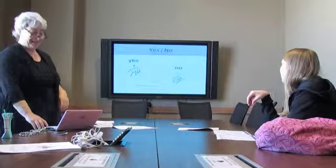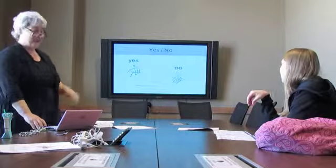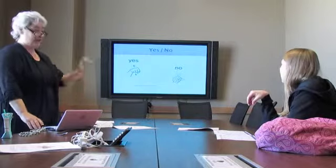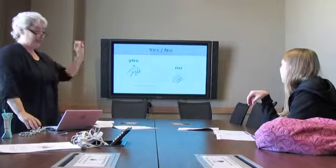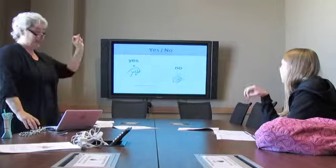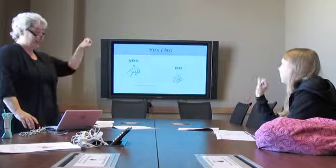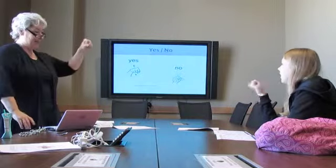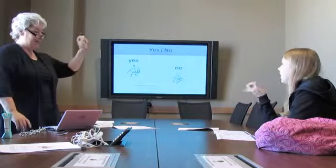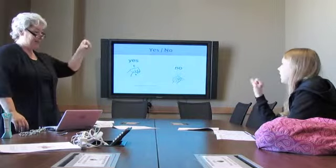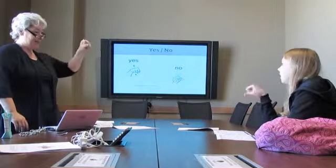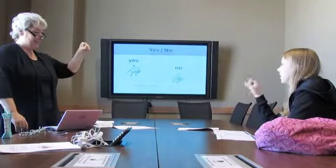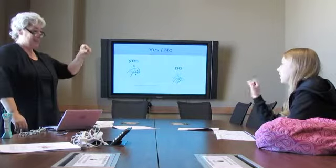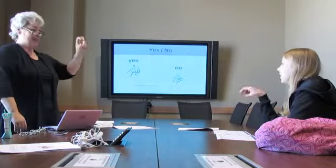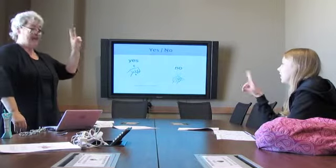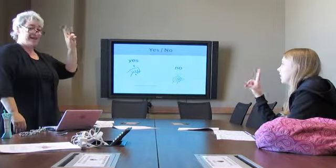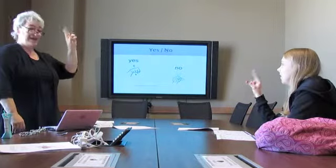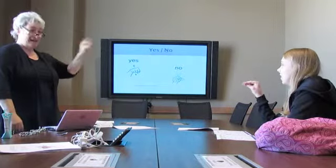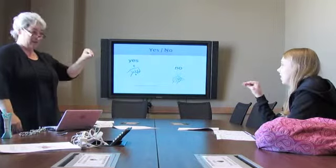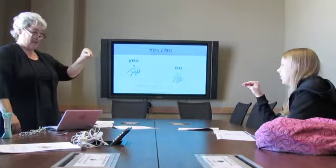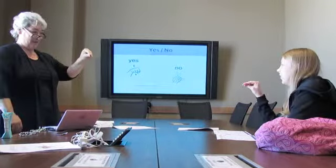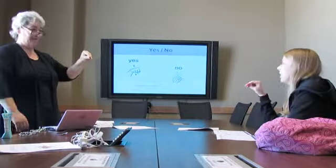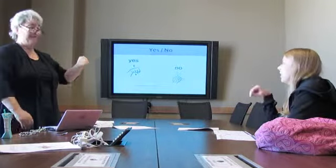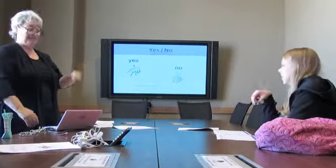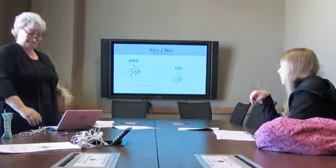So, yes. No.